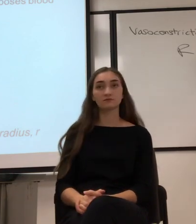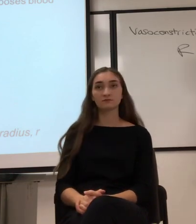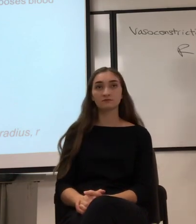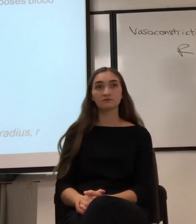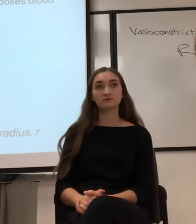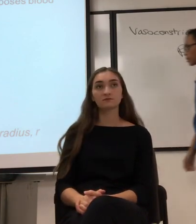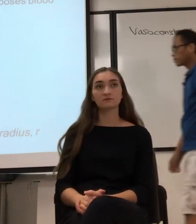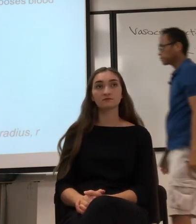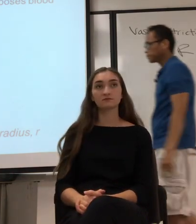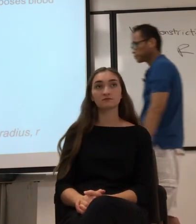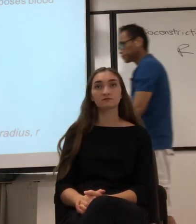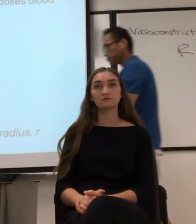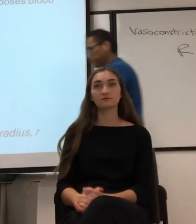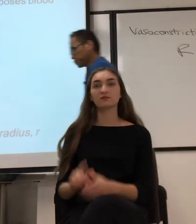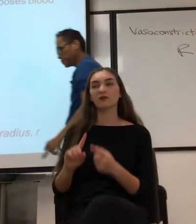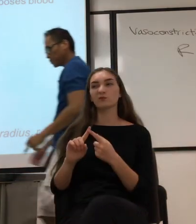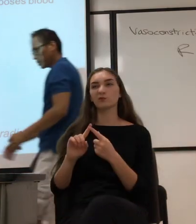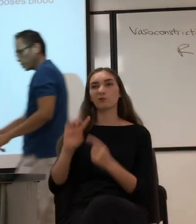To the fourth power.